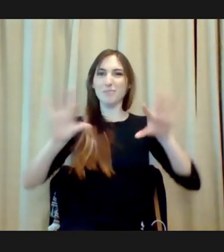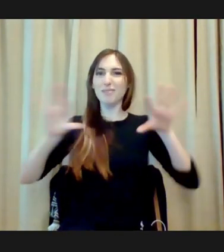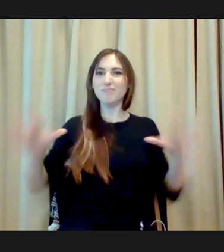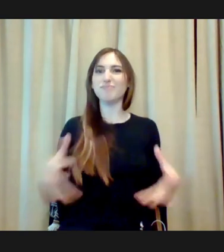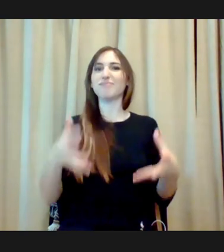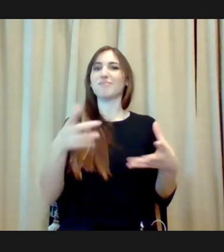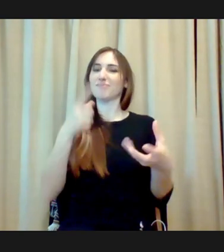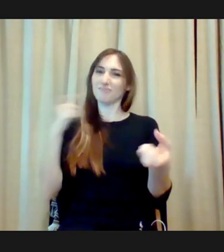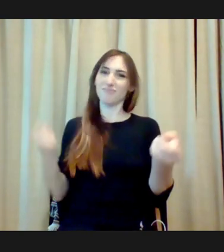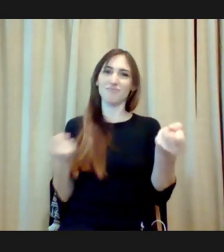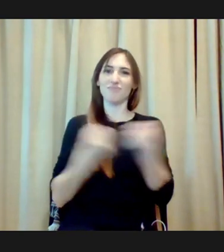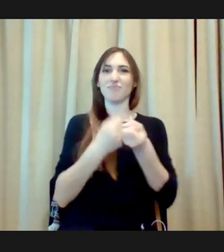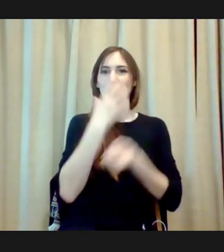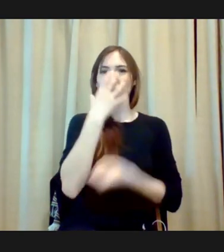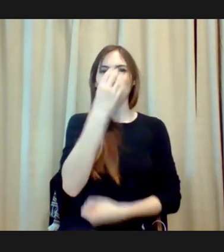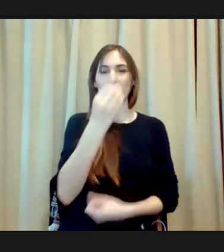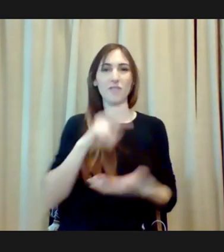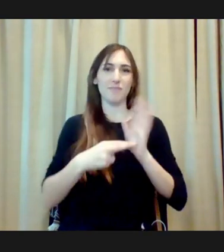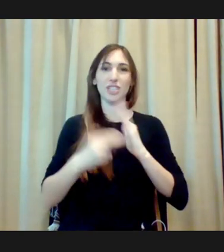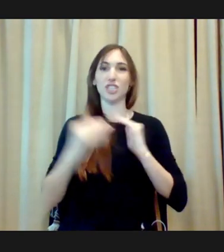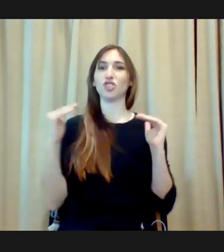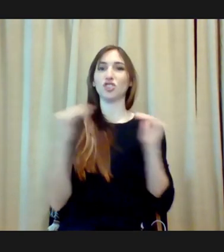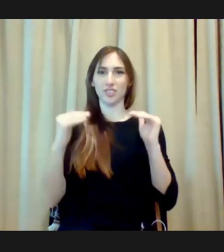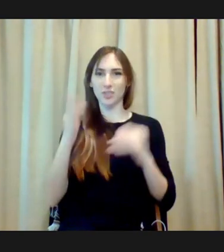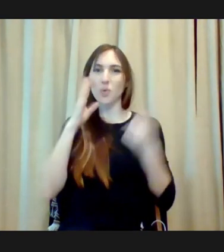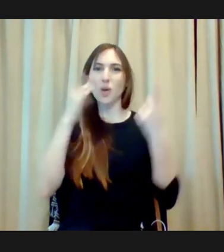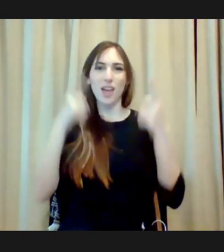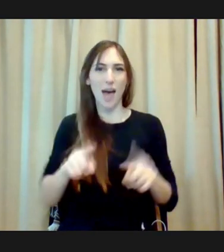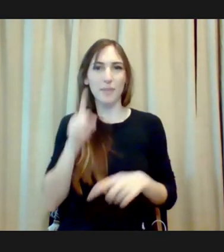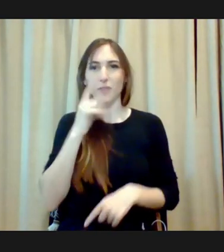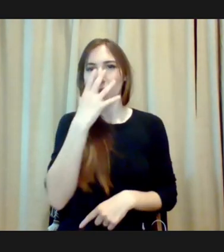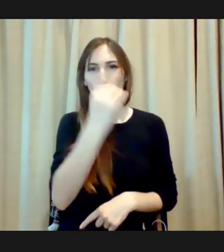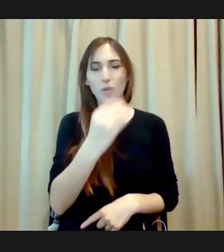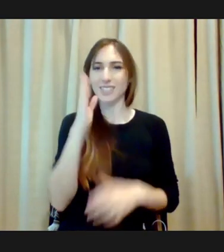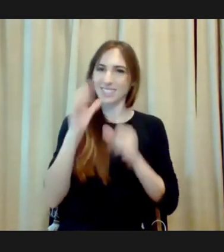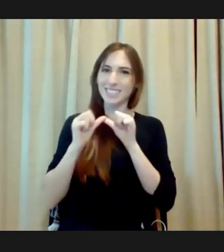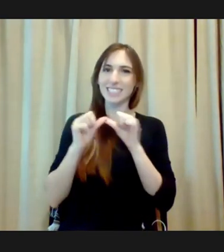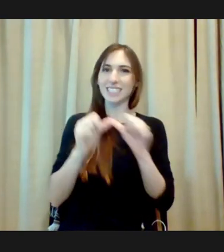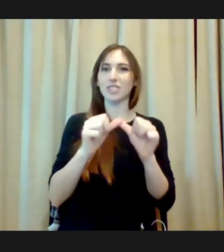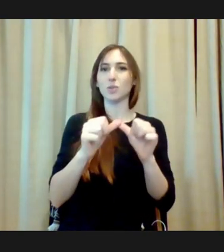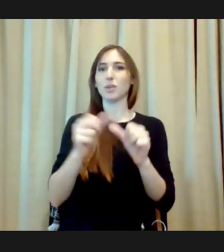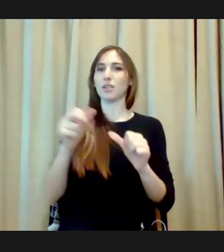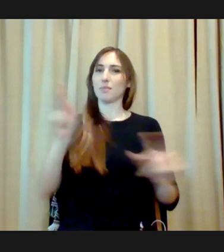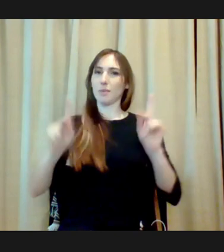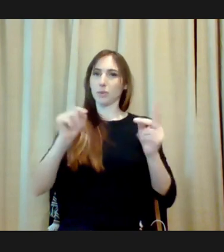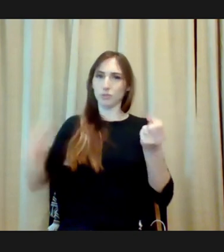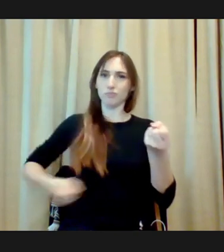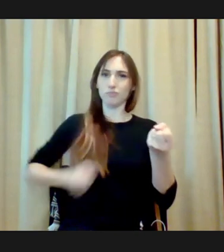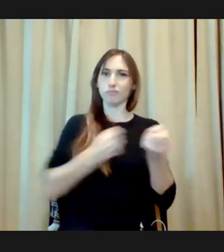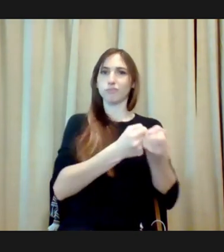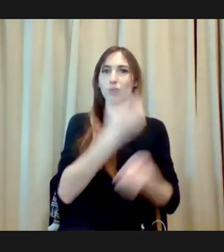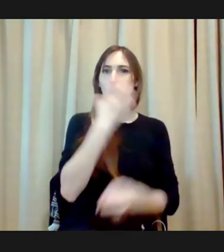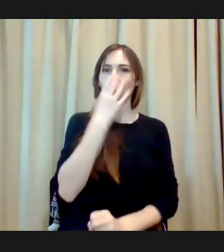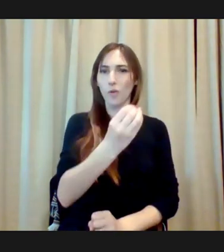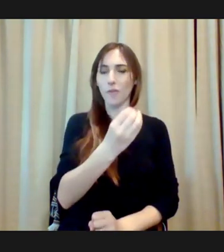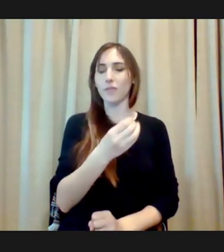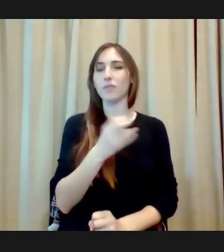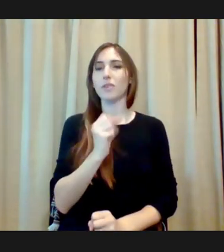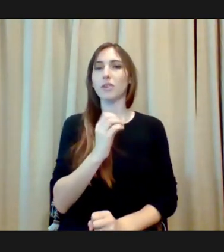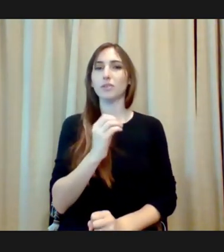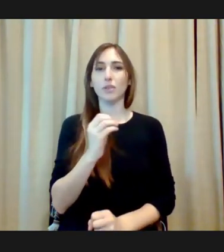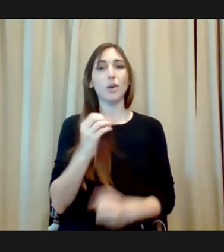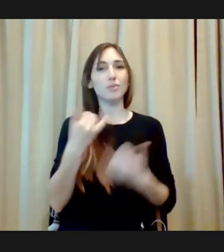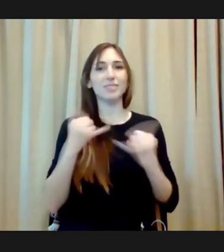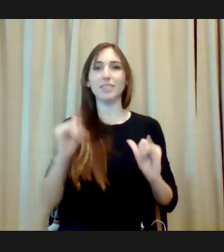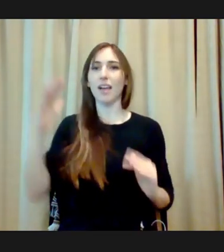is going to bend for the wolf and is continuing to bend in the direction of the wolf. It's uneven. There are defeats